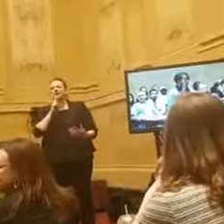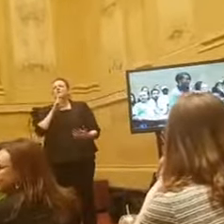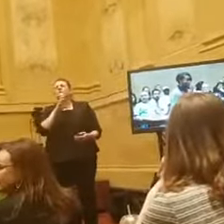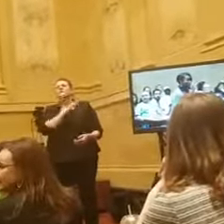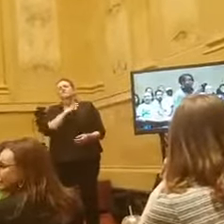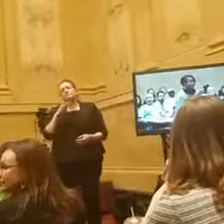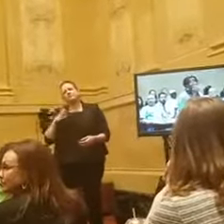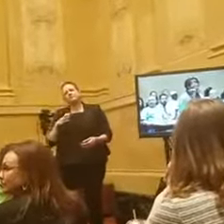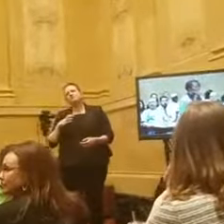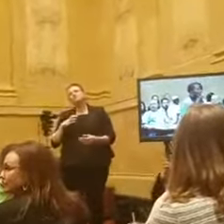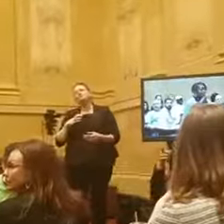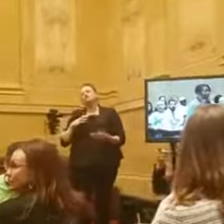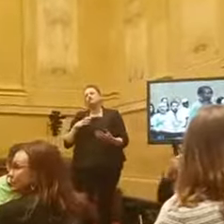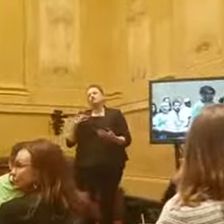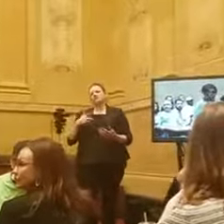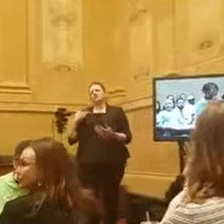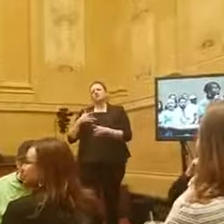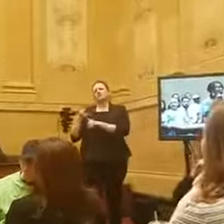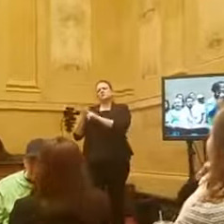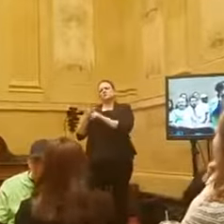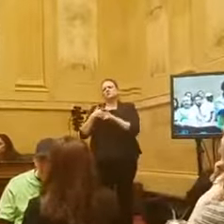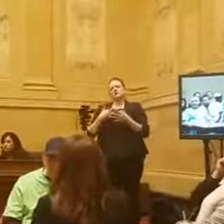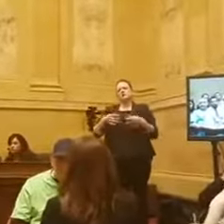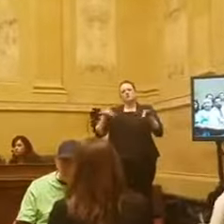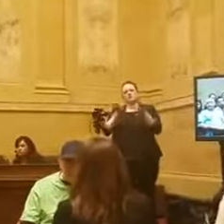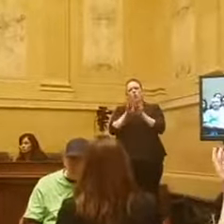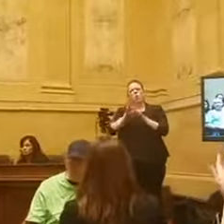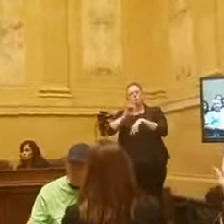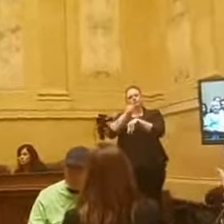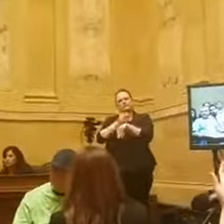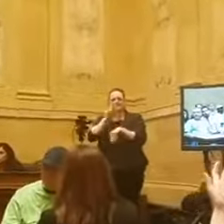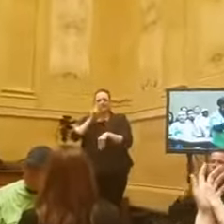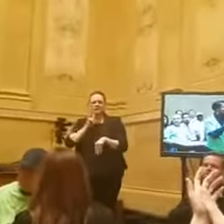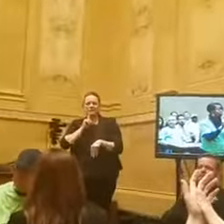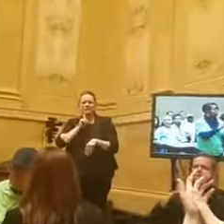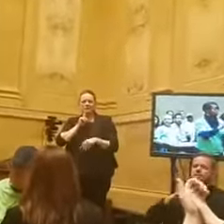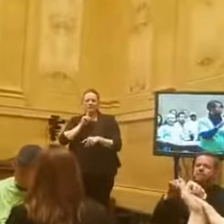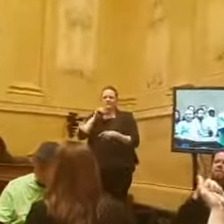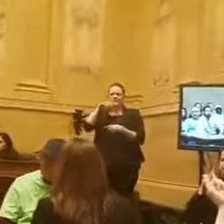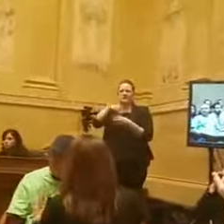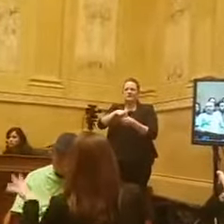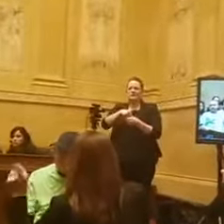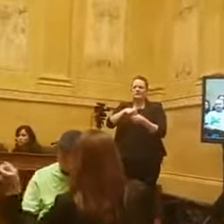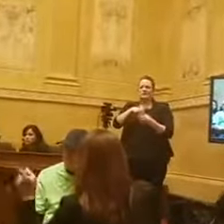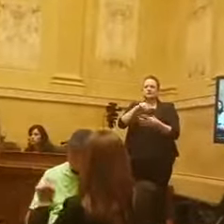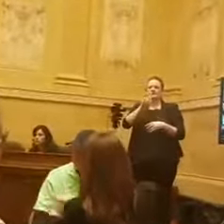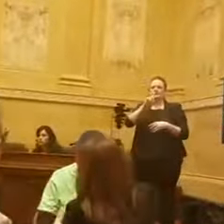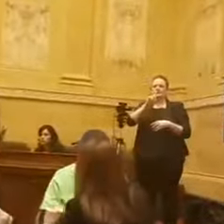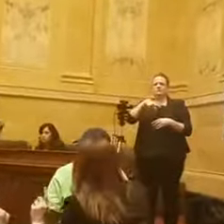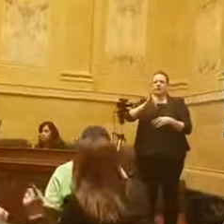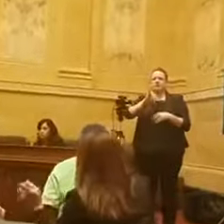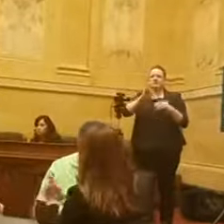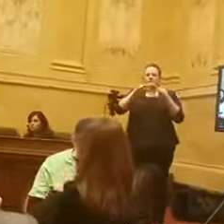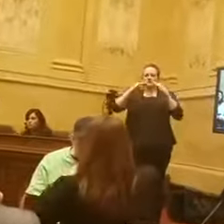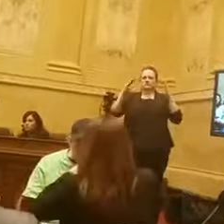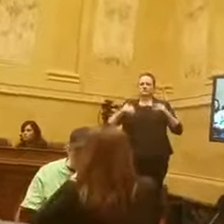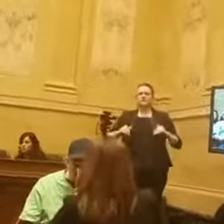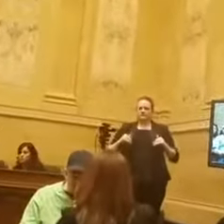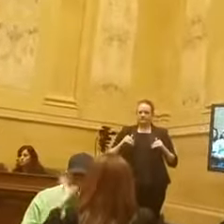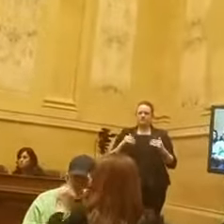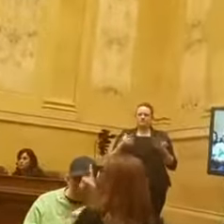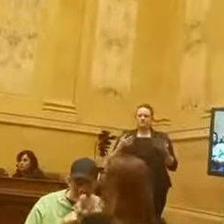well, for example, that mission could be that source to advocate on behalf of deaf parents in situations where